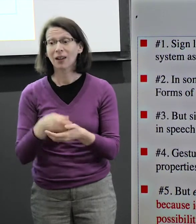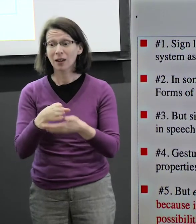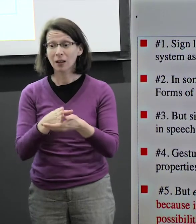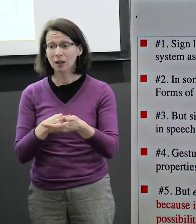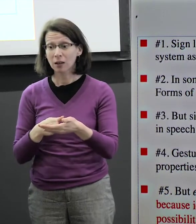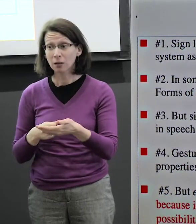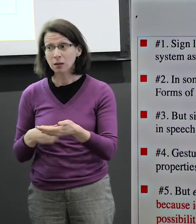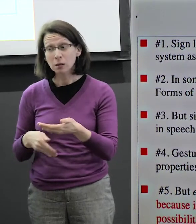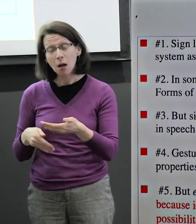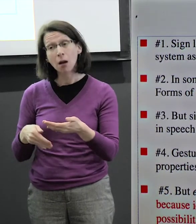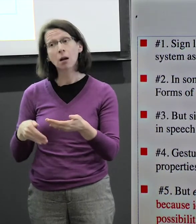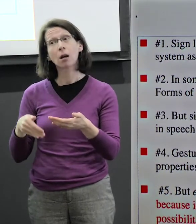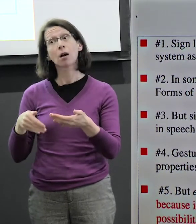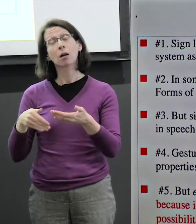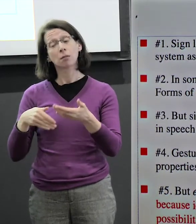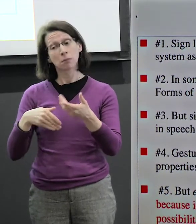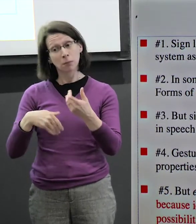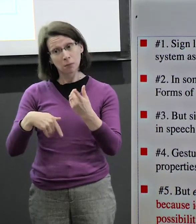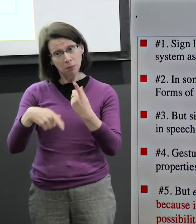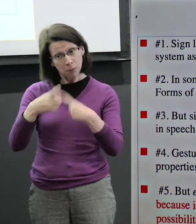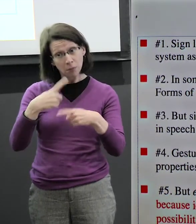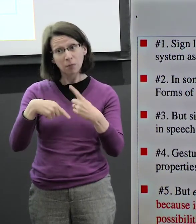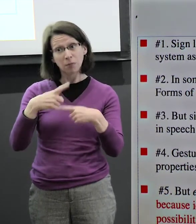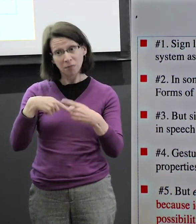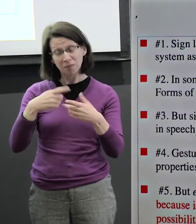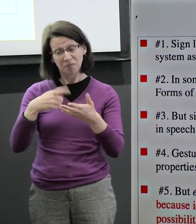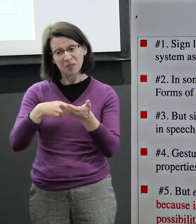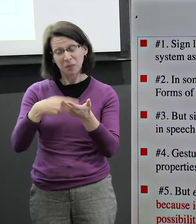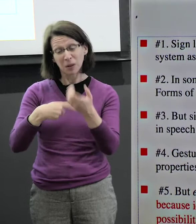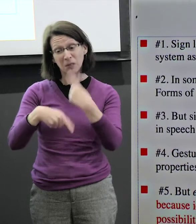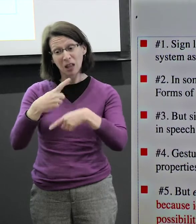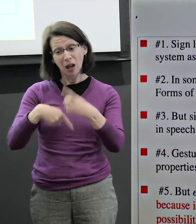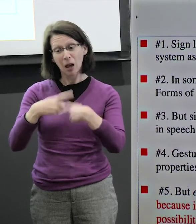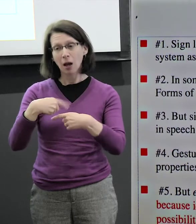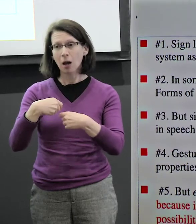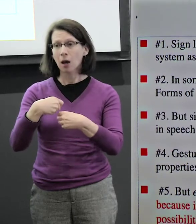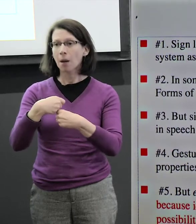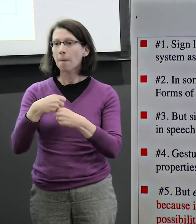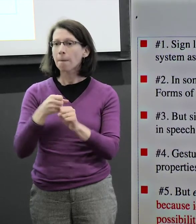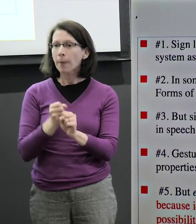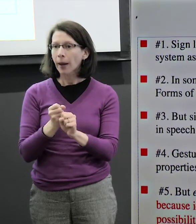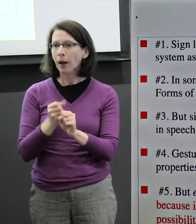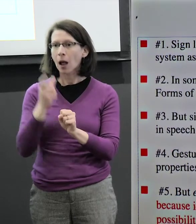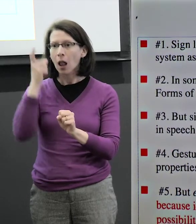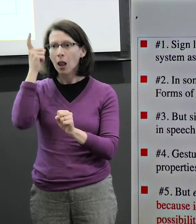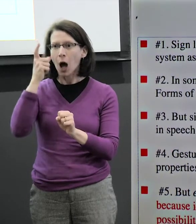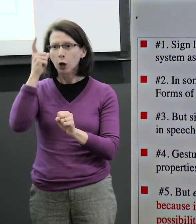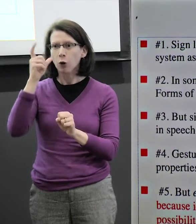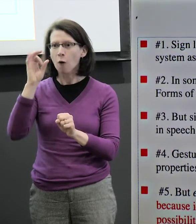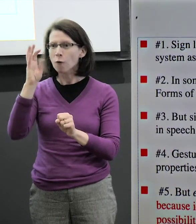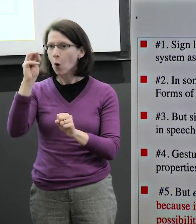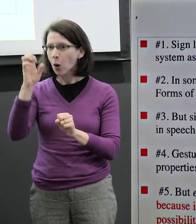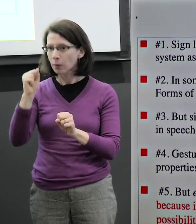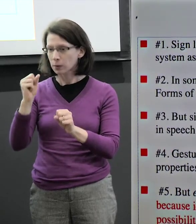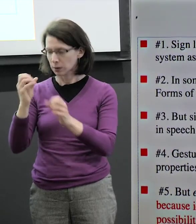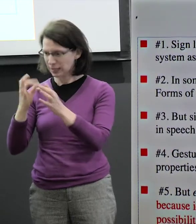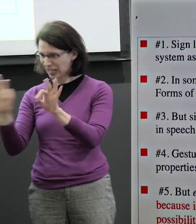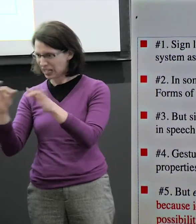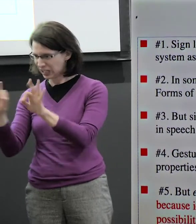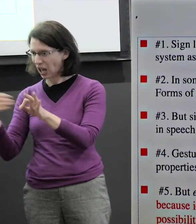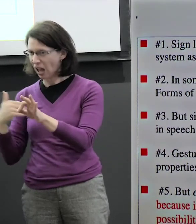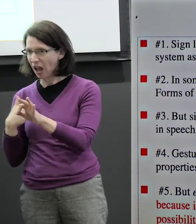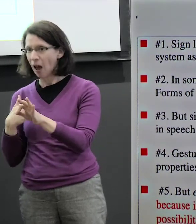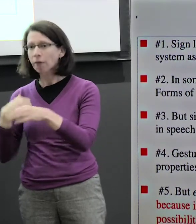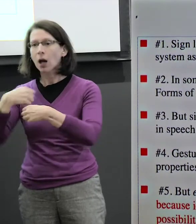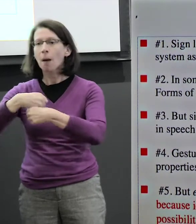some cases, sign makes visible some aspects of the logical forms of sentences which